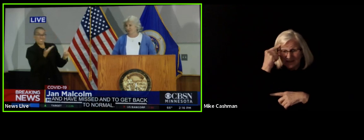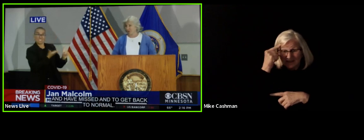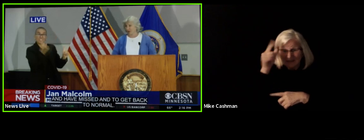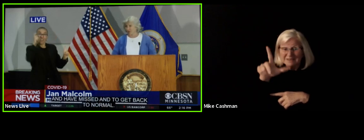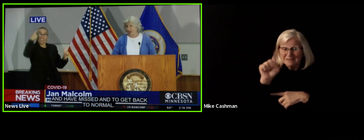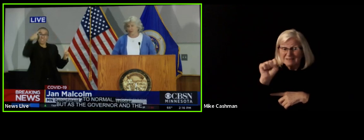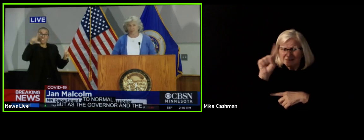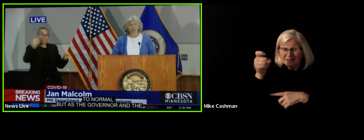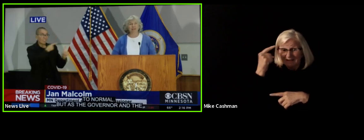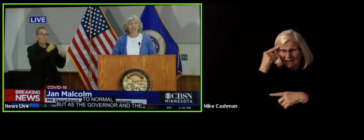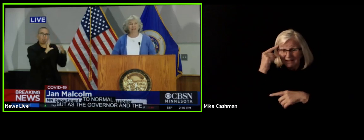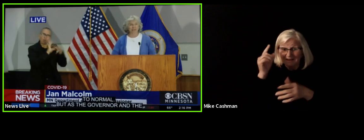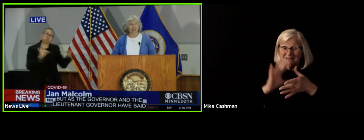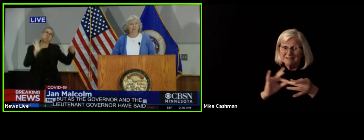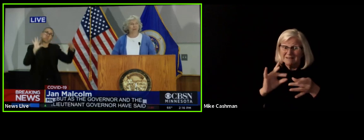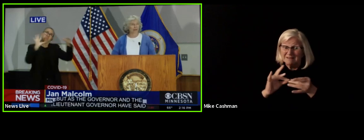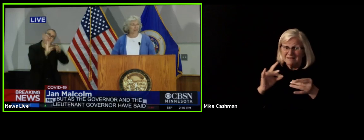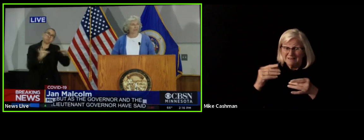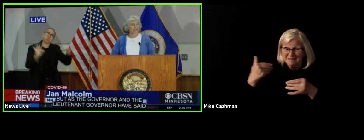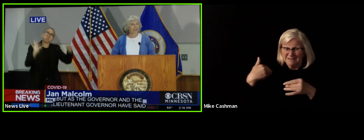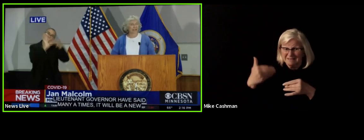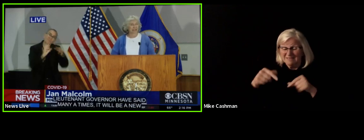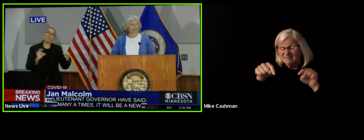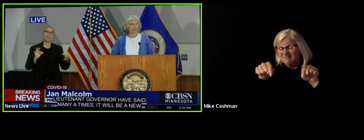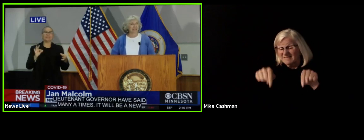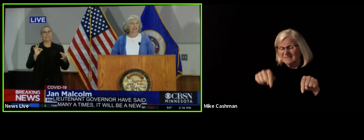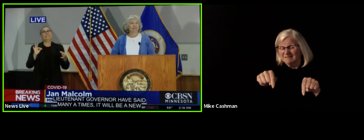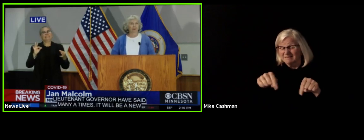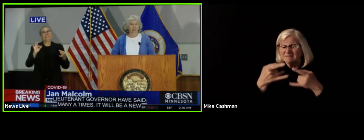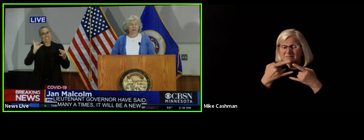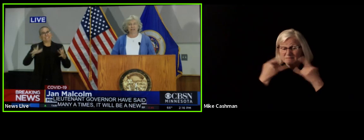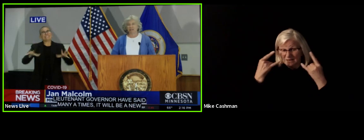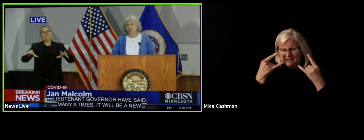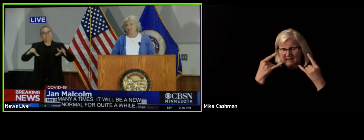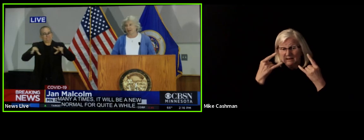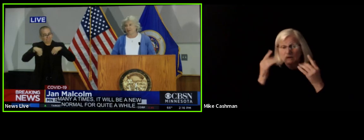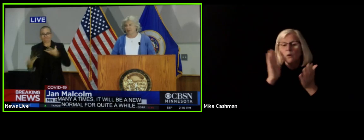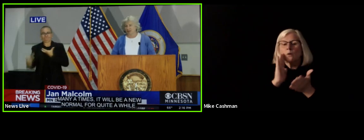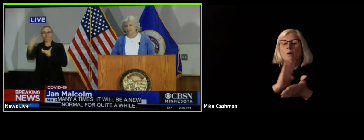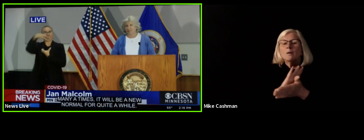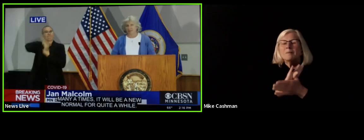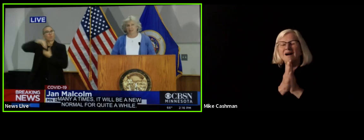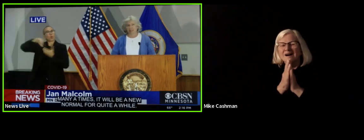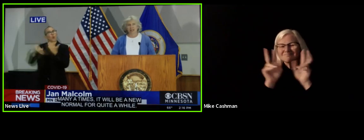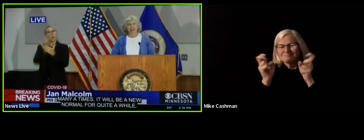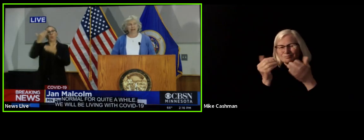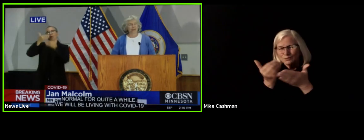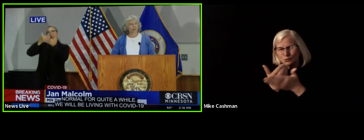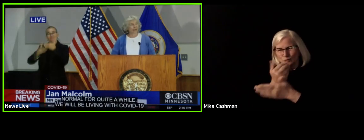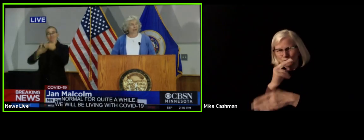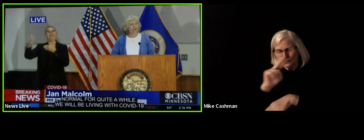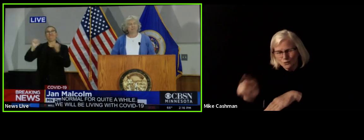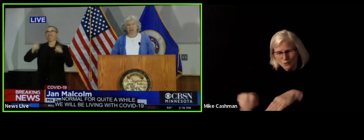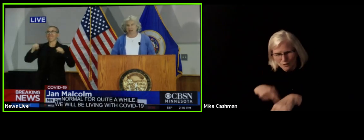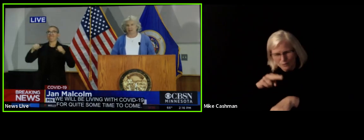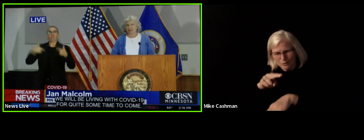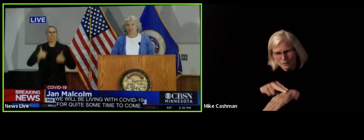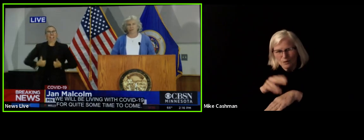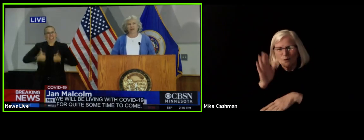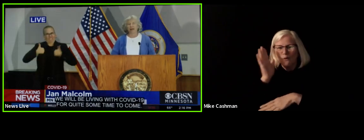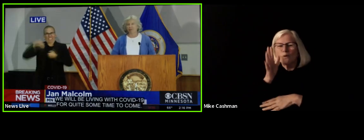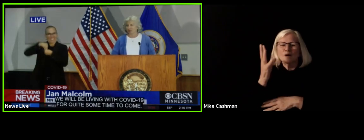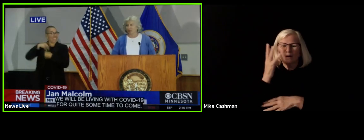for quite a while, and we're going to be living with COVID-19 for quite some time to come. And wearing